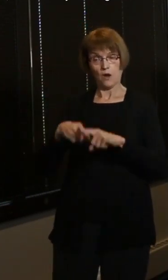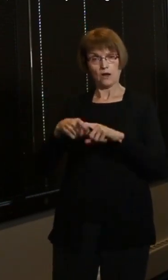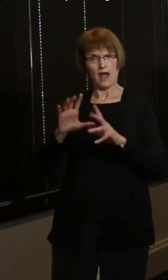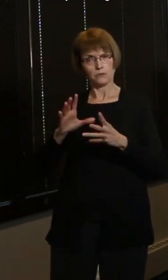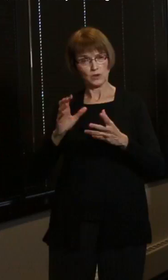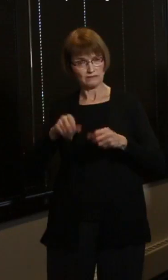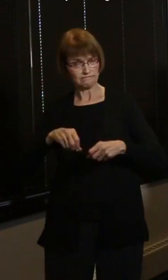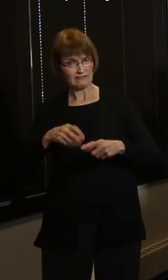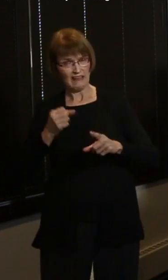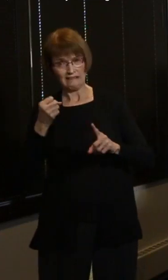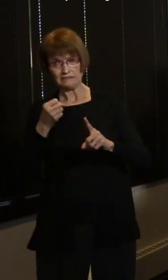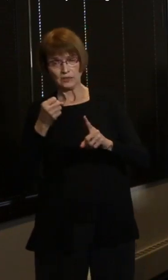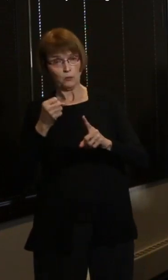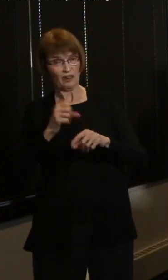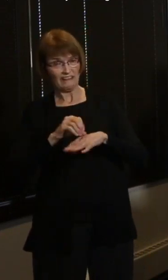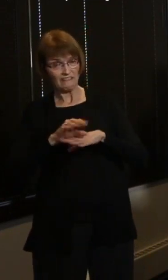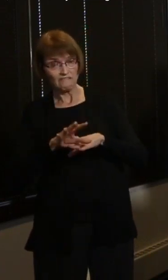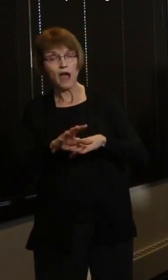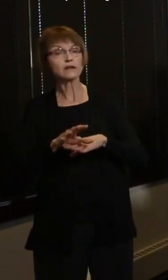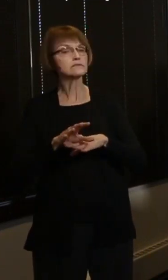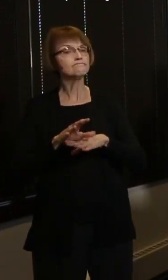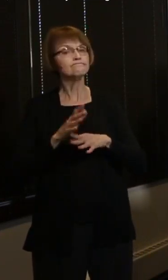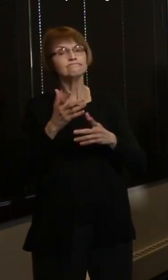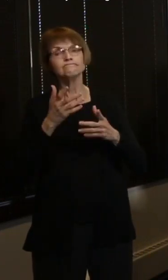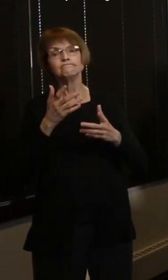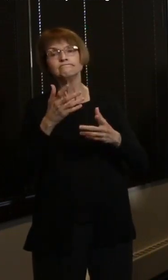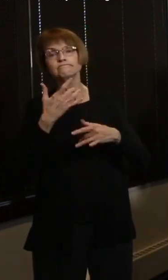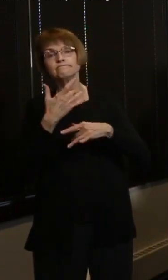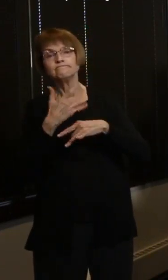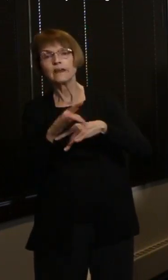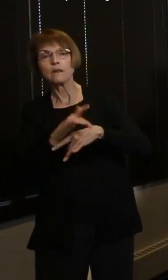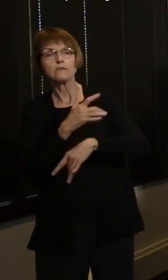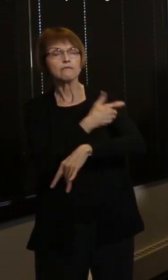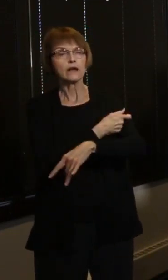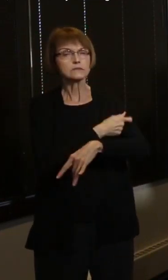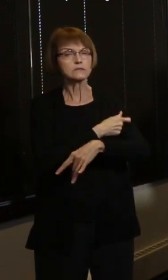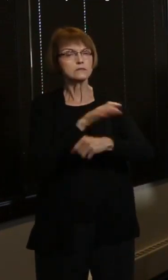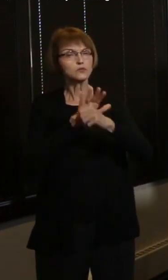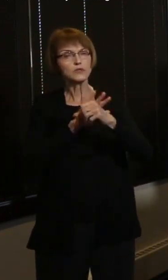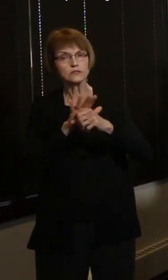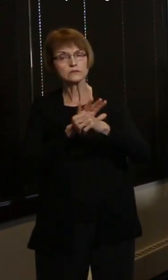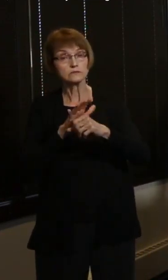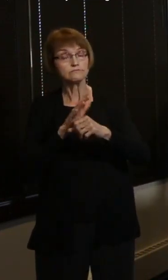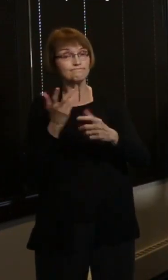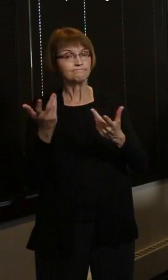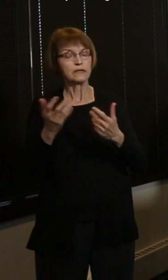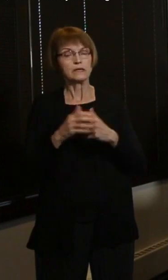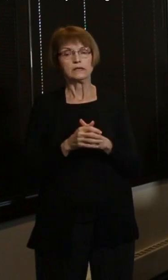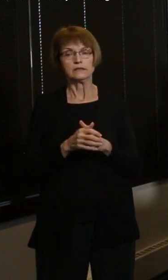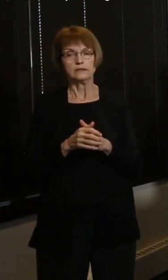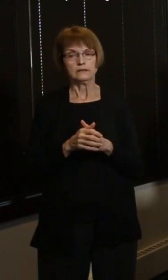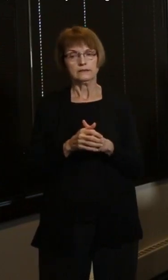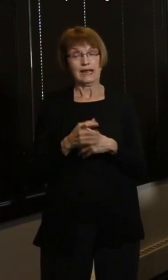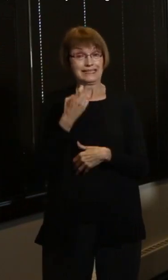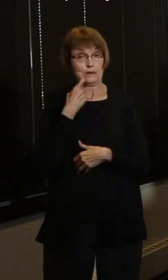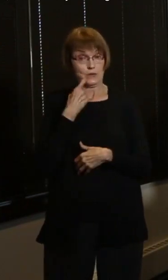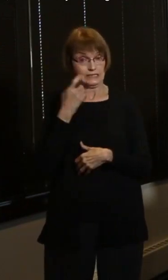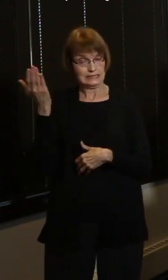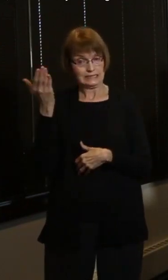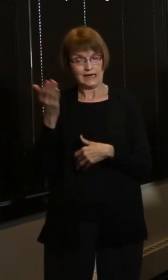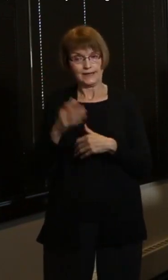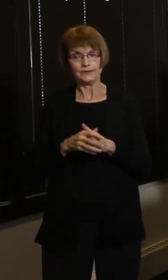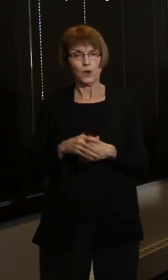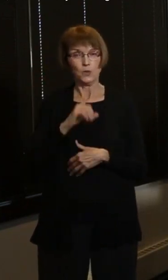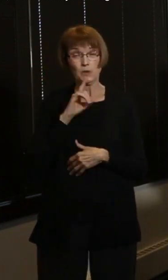vaccine availability in the St. Louis region? You know, so as I mentioned, it doesn't